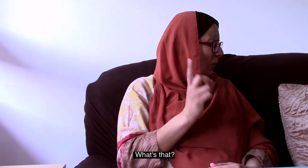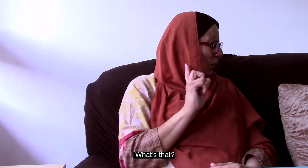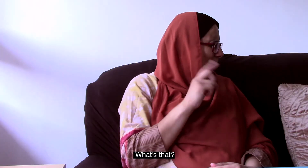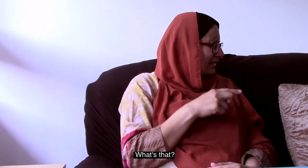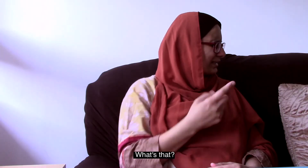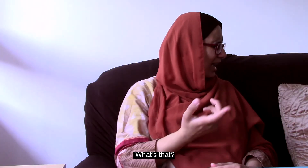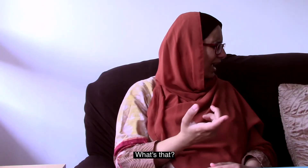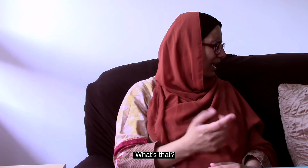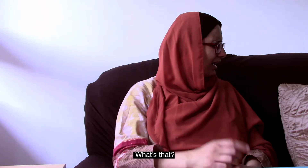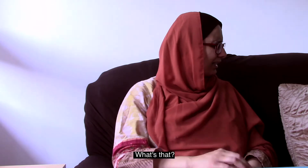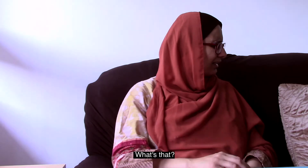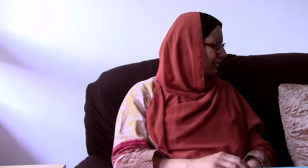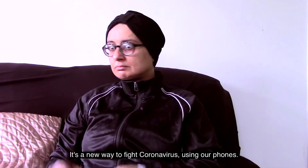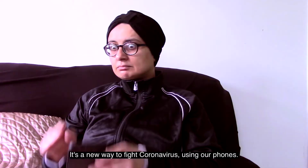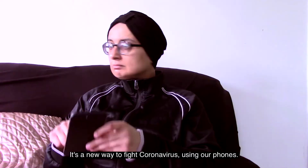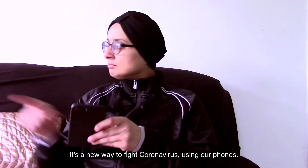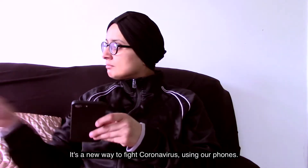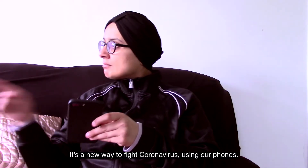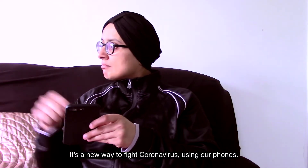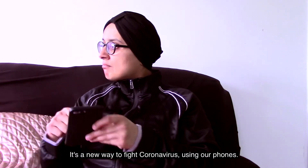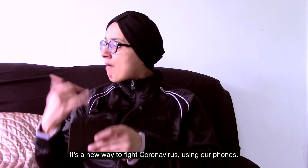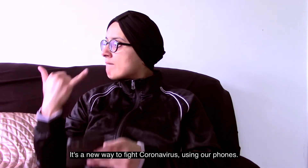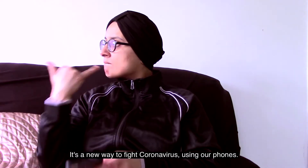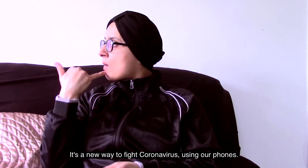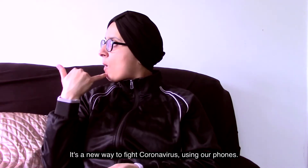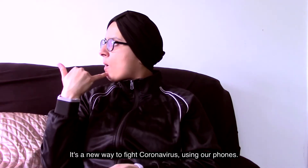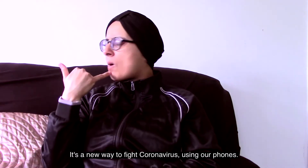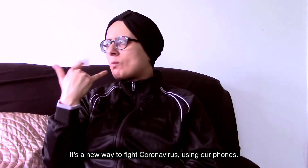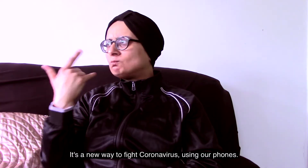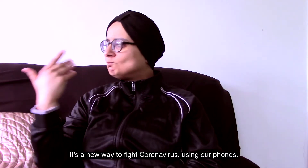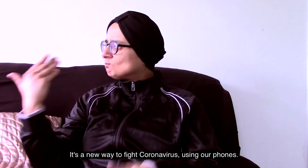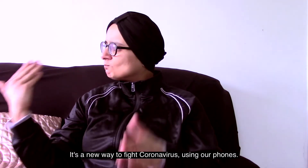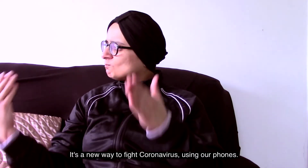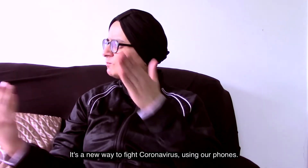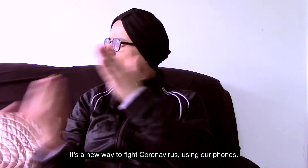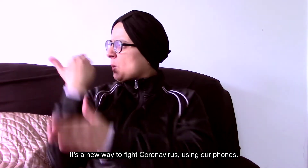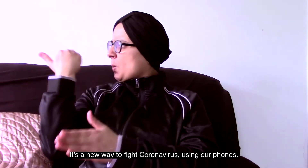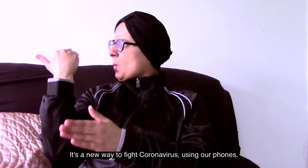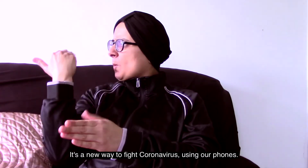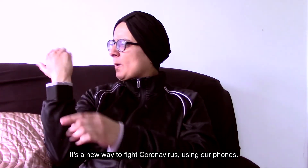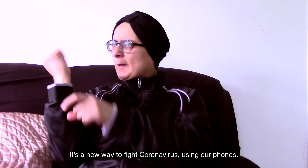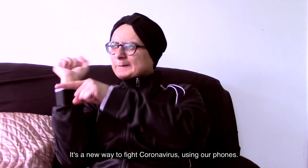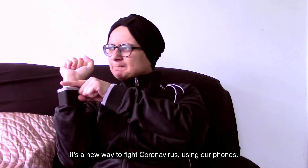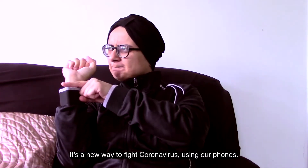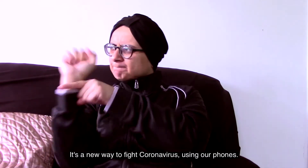What's that? It's a new way to fight coronavirus using our phones.